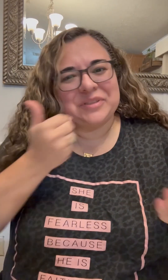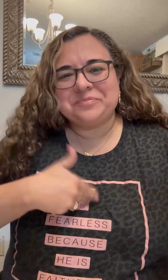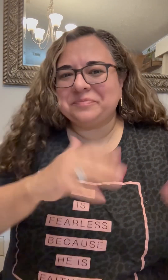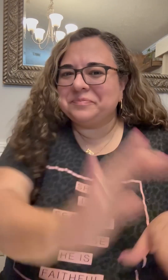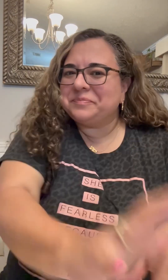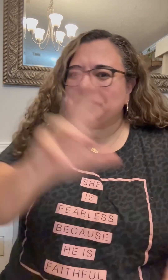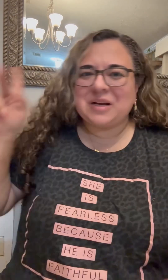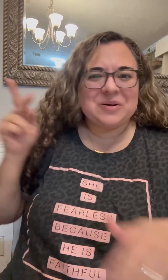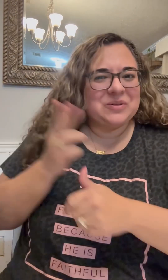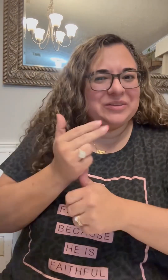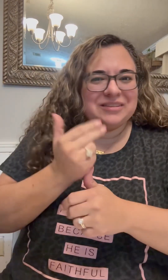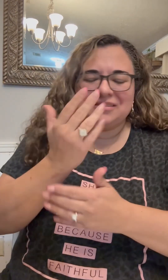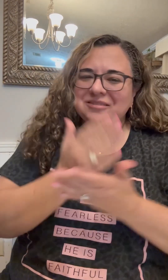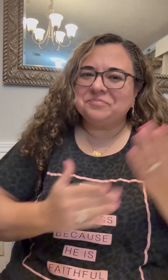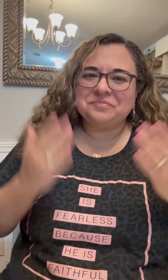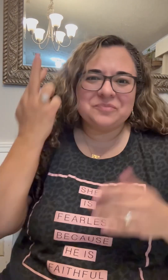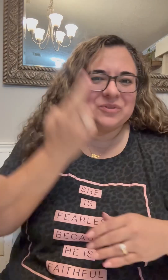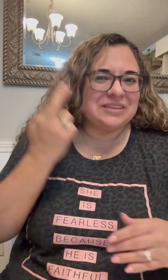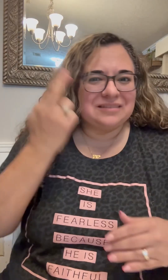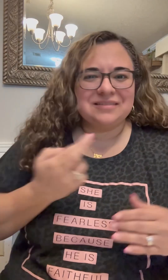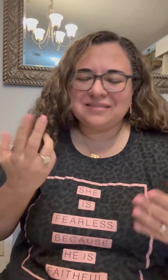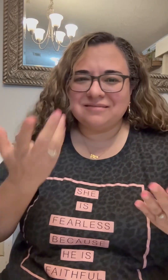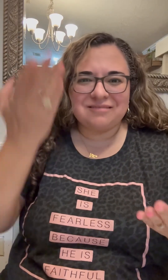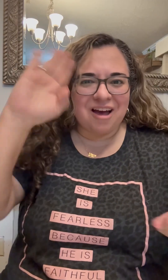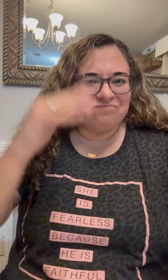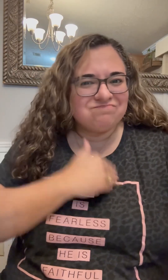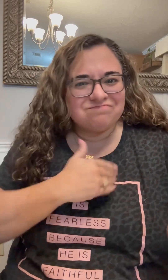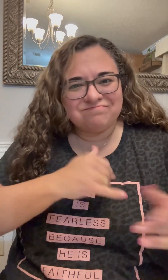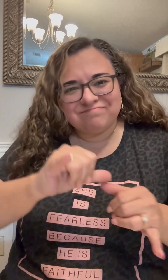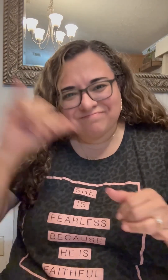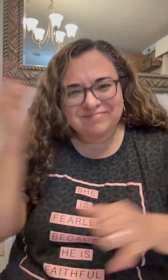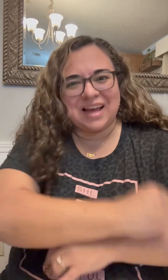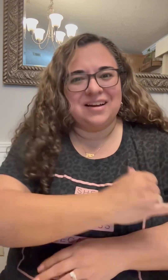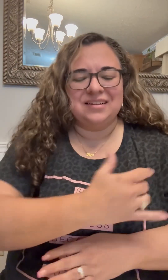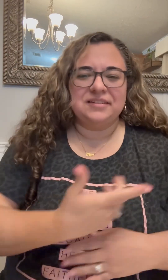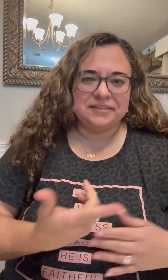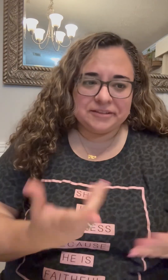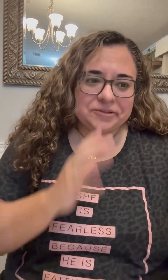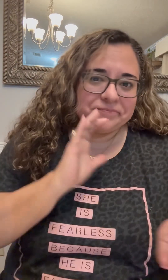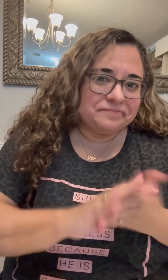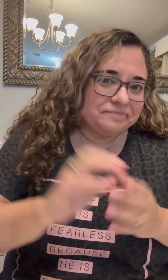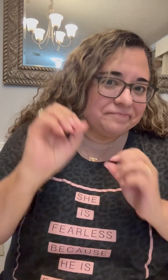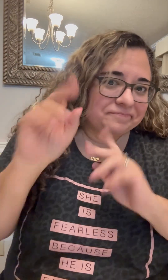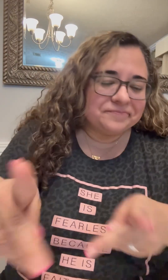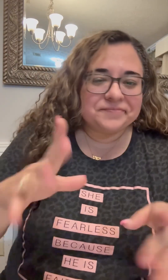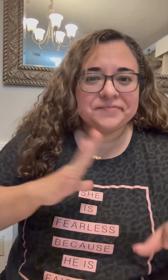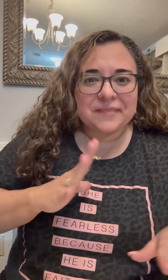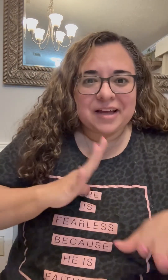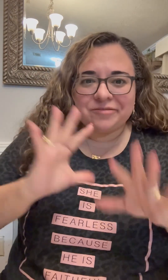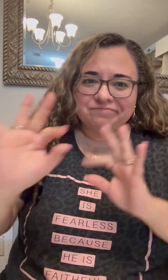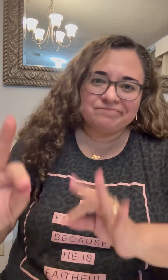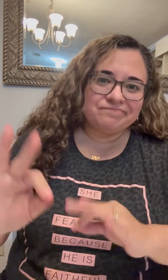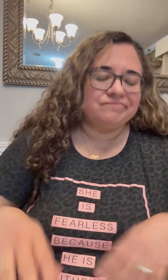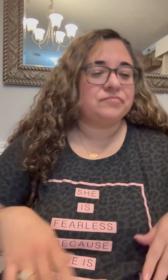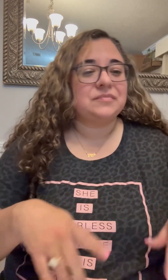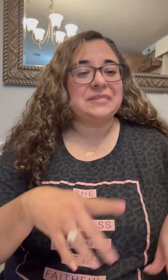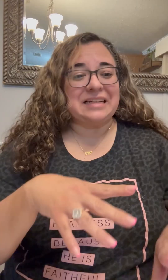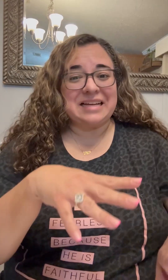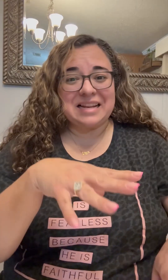go back to the hotel. So he's like, you know what? I'm going back. He told his wife, I feel a nudge. I've got to go. You stay. I've got to go